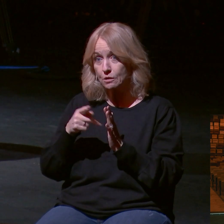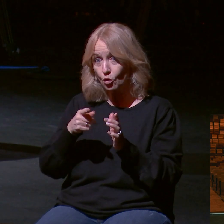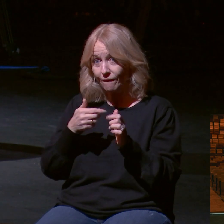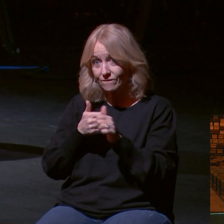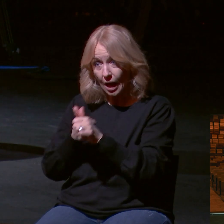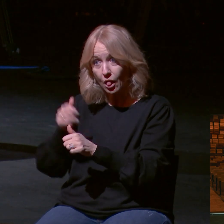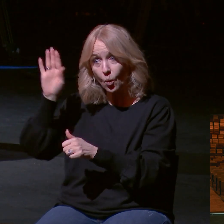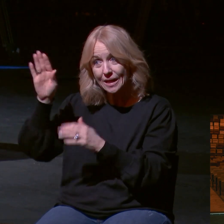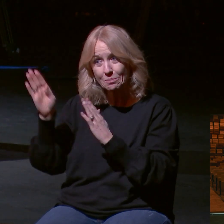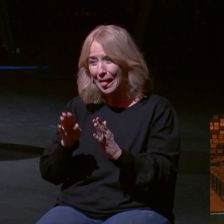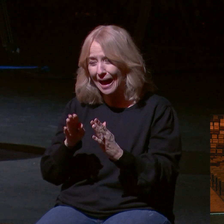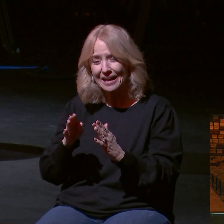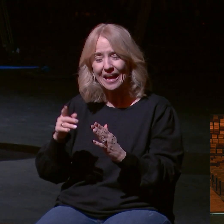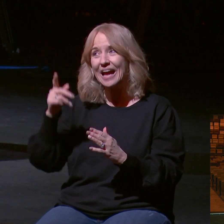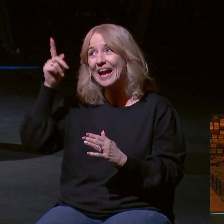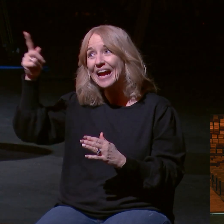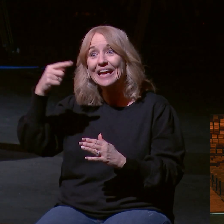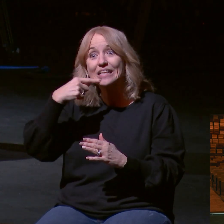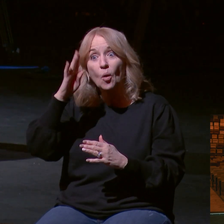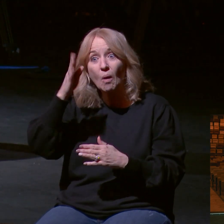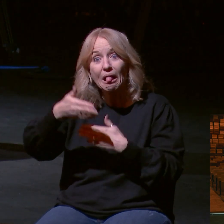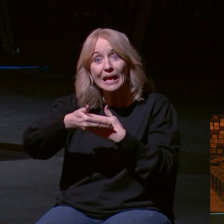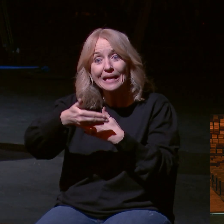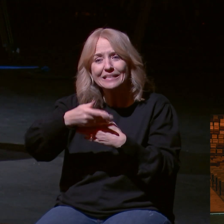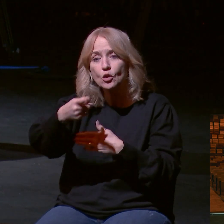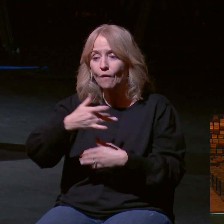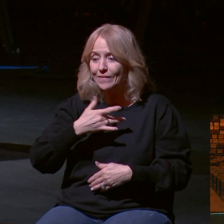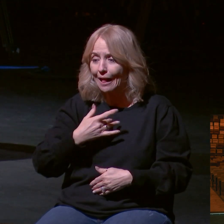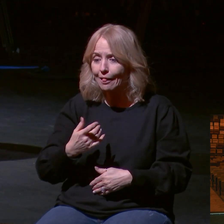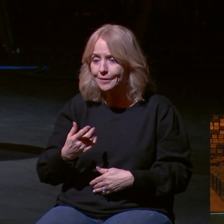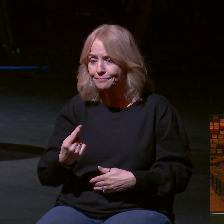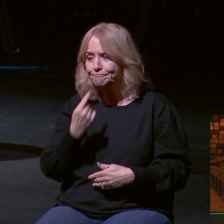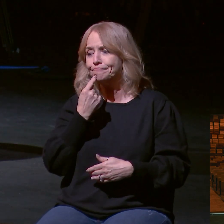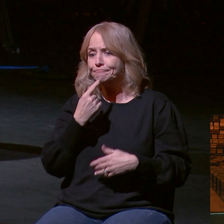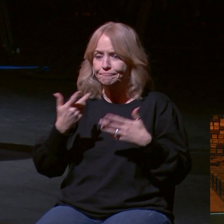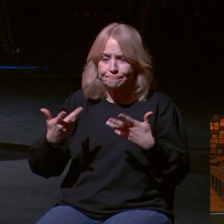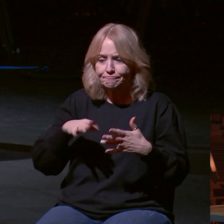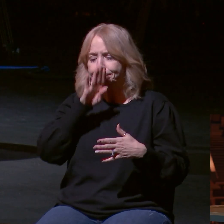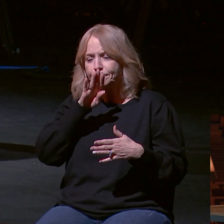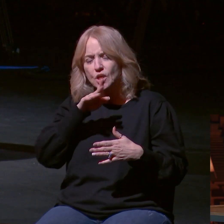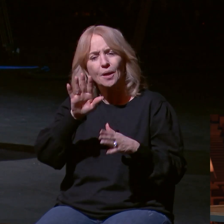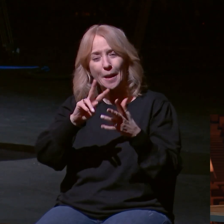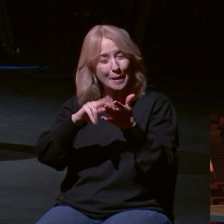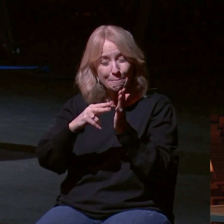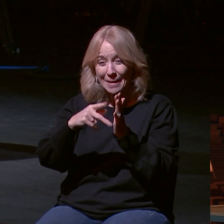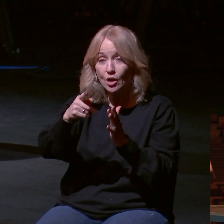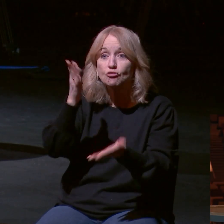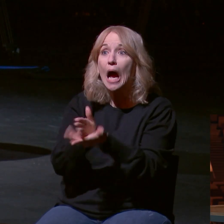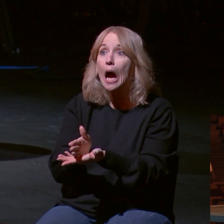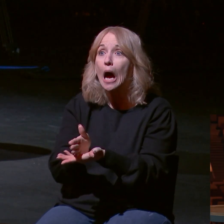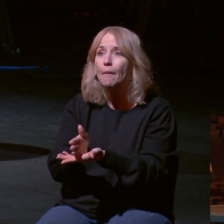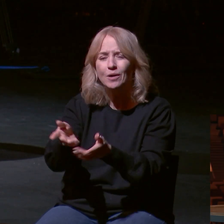red light. Sometimes discouragement is your signal to lean more into God and less into yourself. Because I